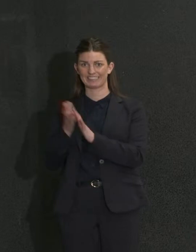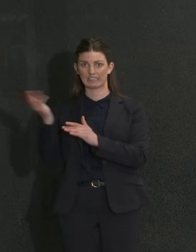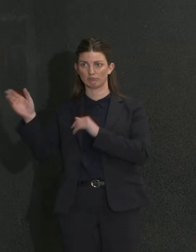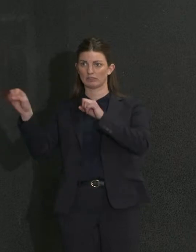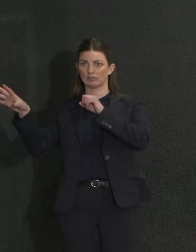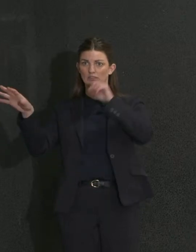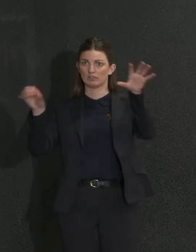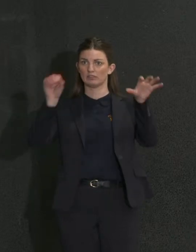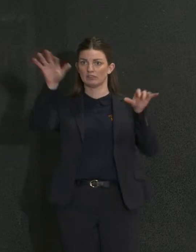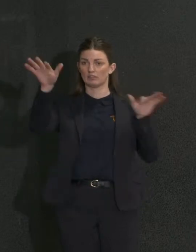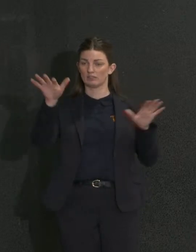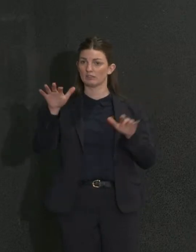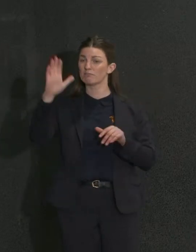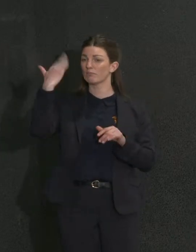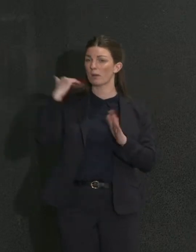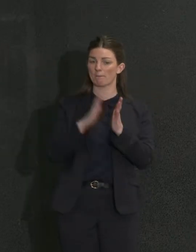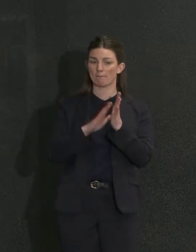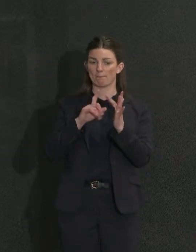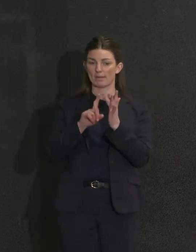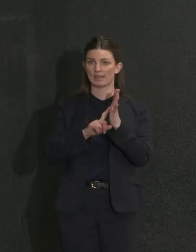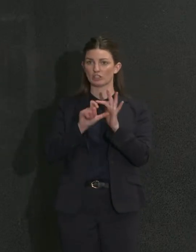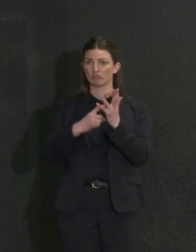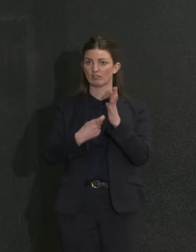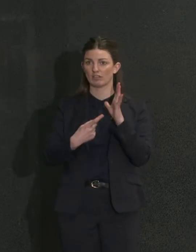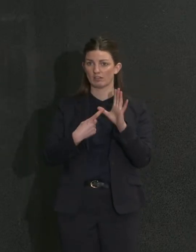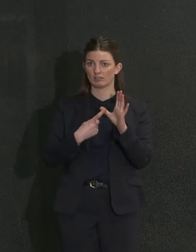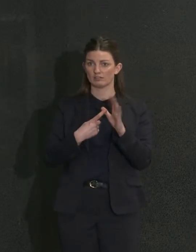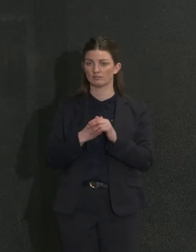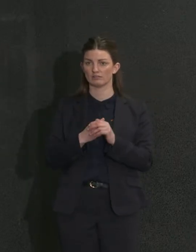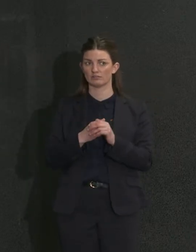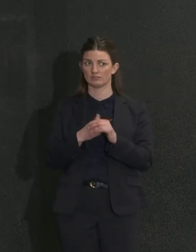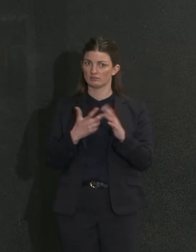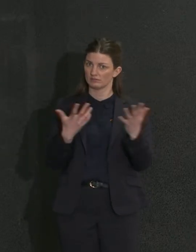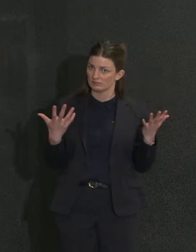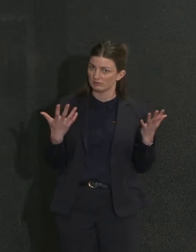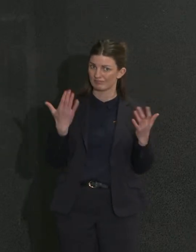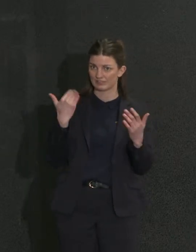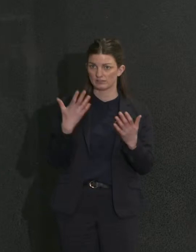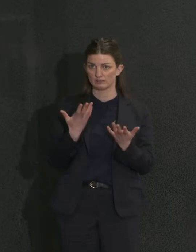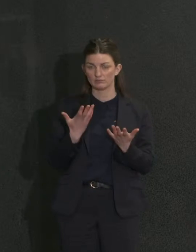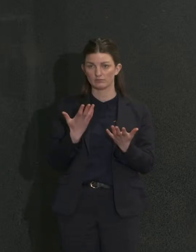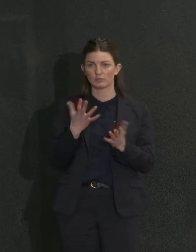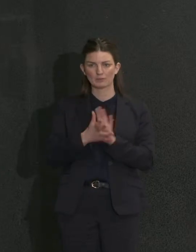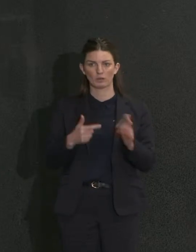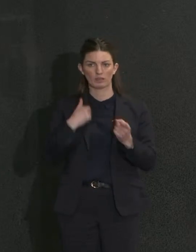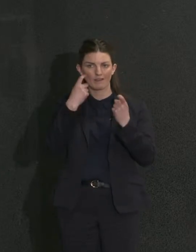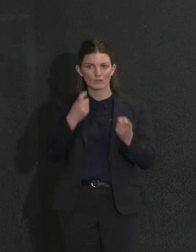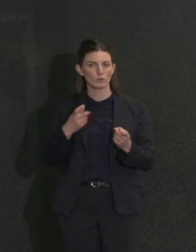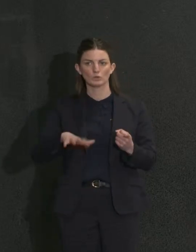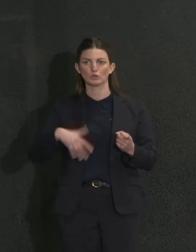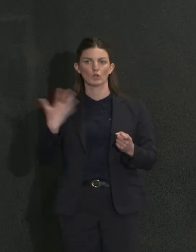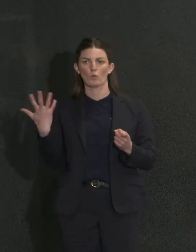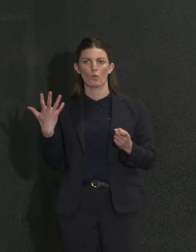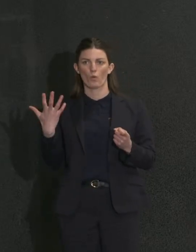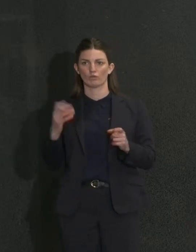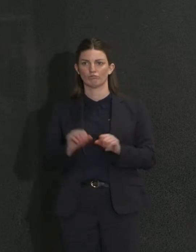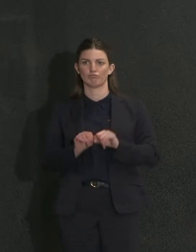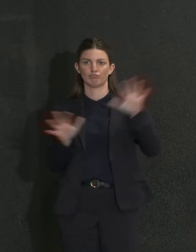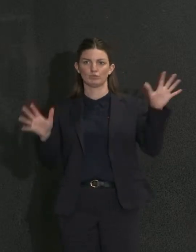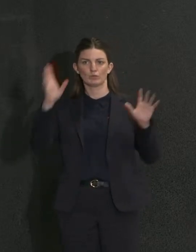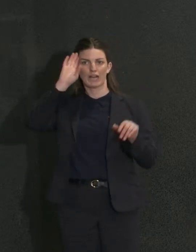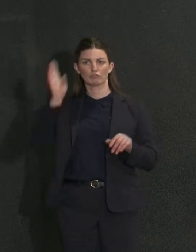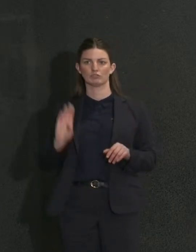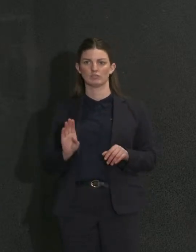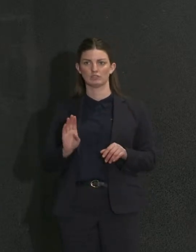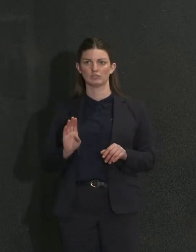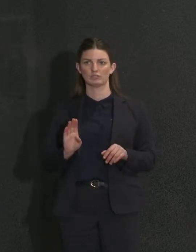got to Armidale. It's a long way out of Sydney. So, we take a cautious approach. No regional community wants this. And